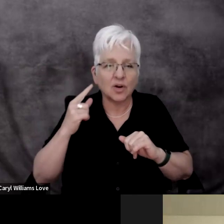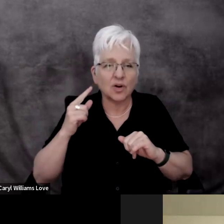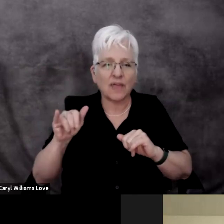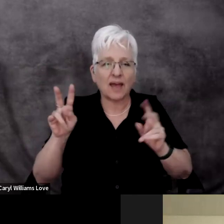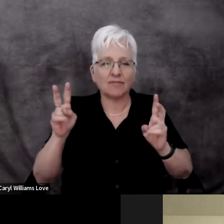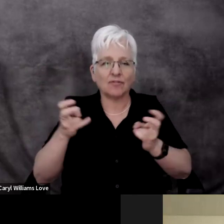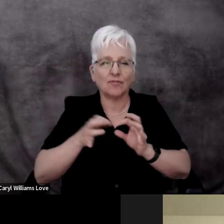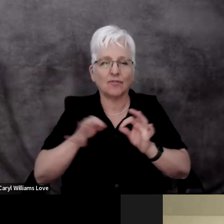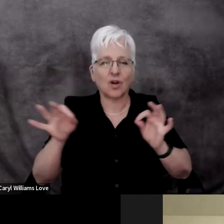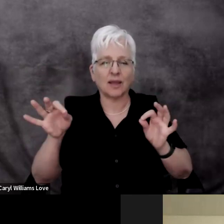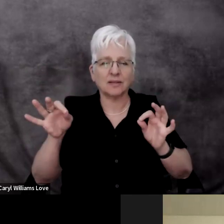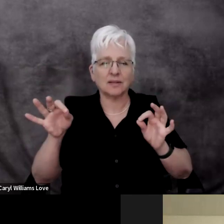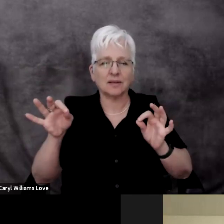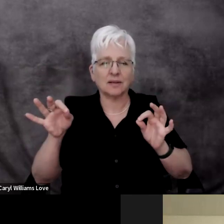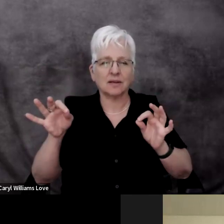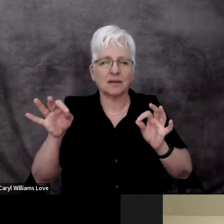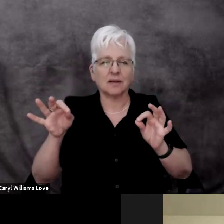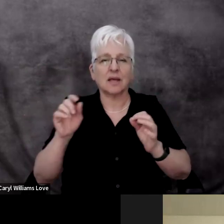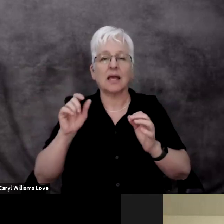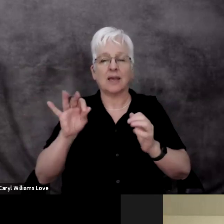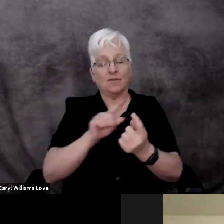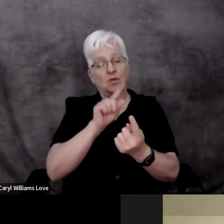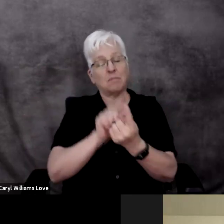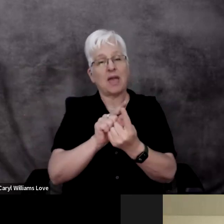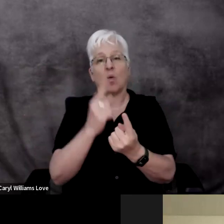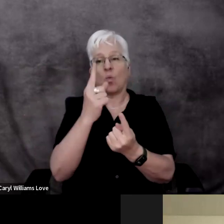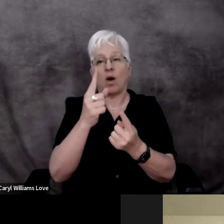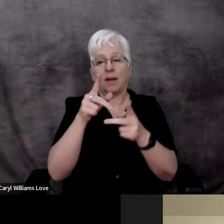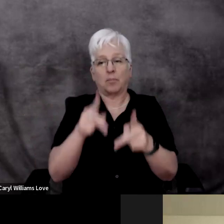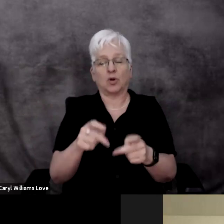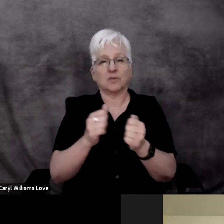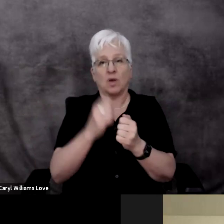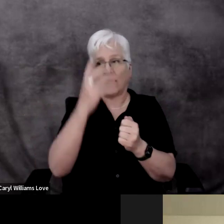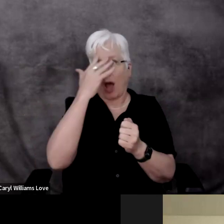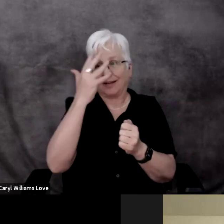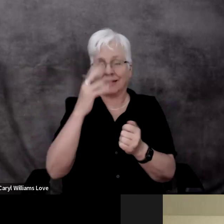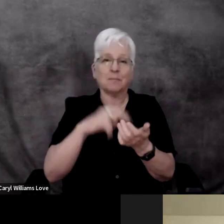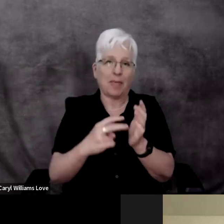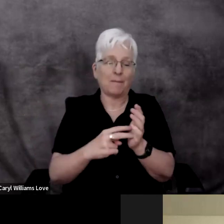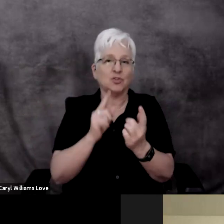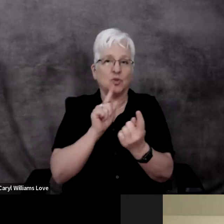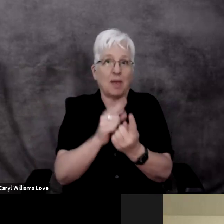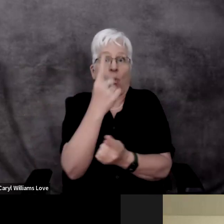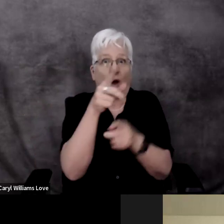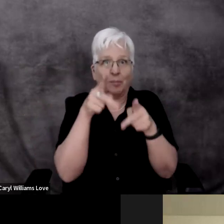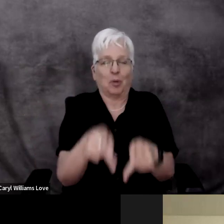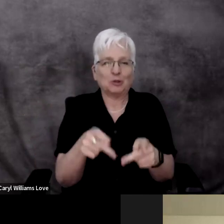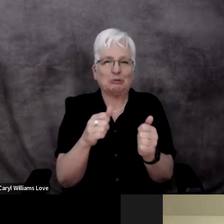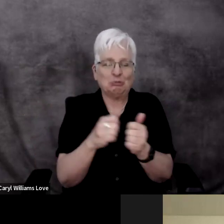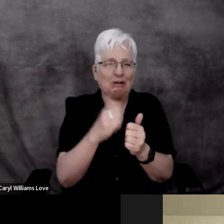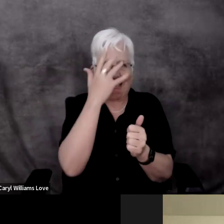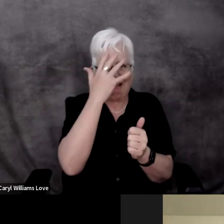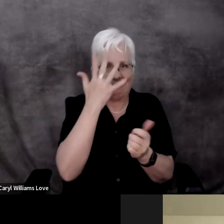with autism or intellectual disability, you've met one person with autism or intellectual disability. So there are